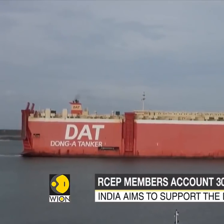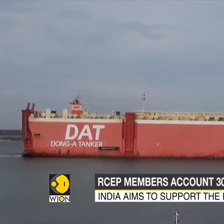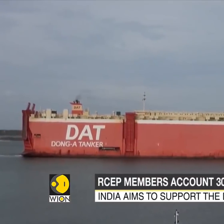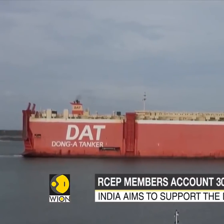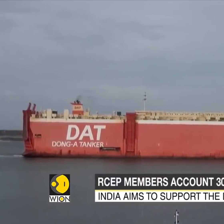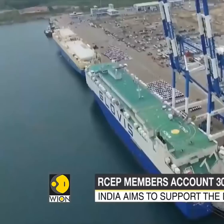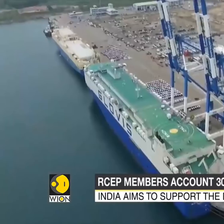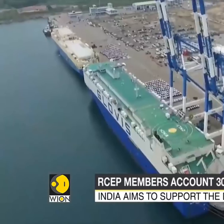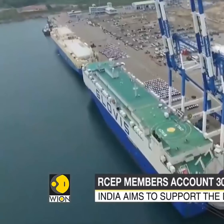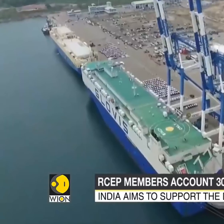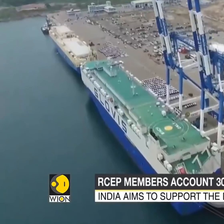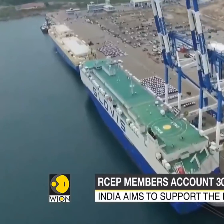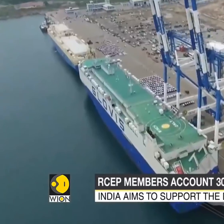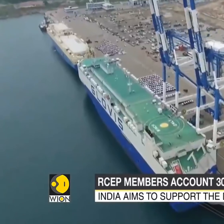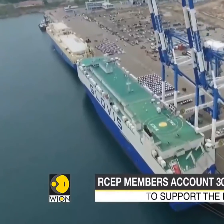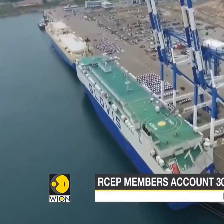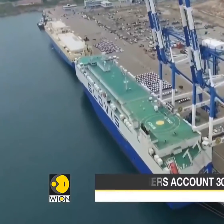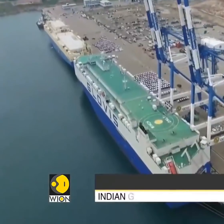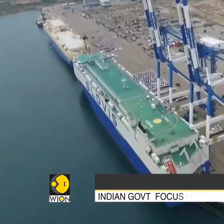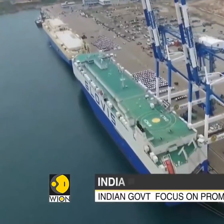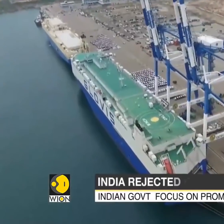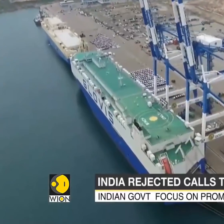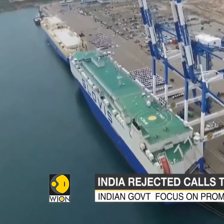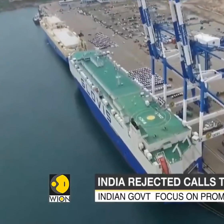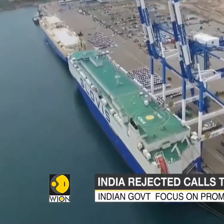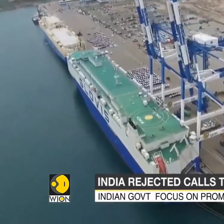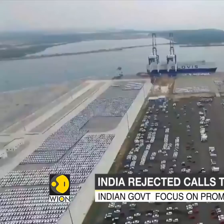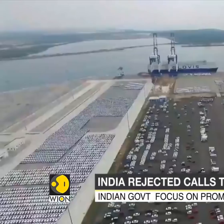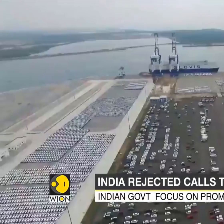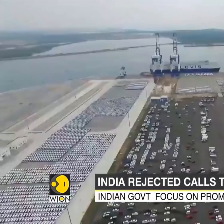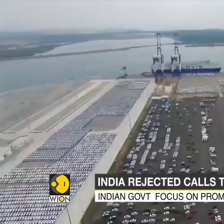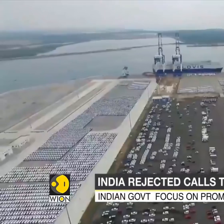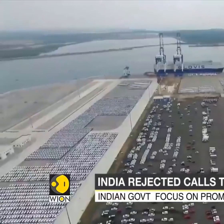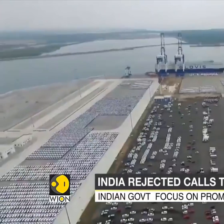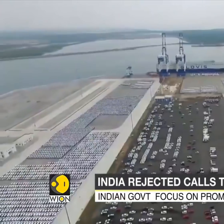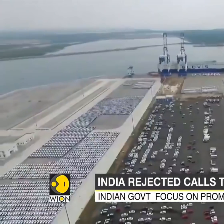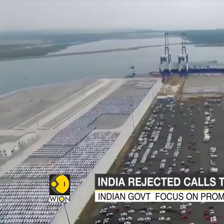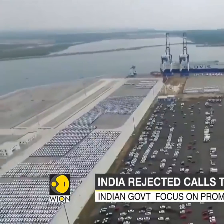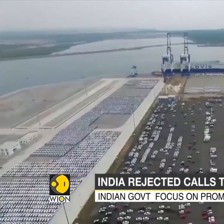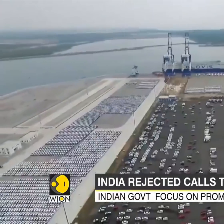Make in India project, which will ultimately give a boost to local manufacturing markets.